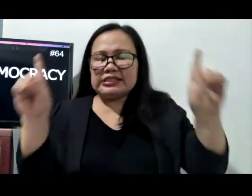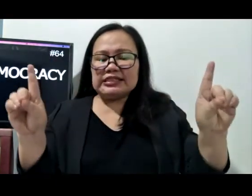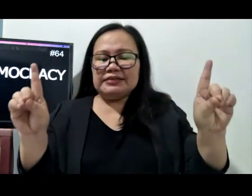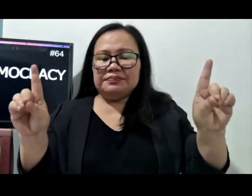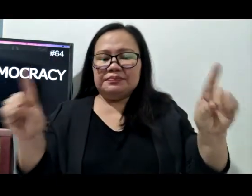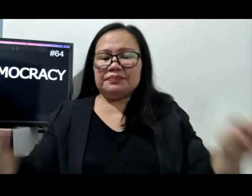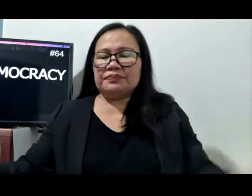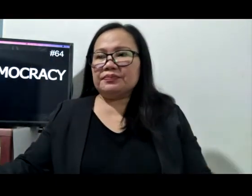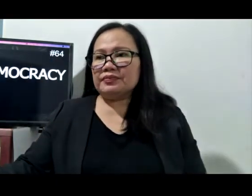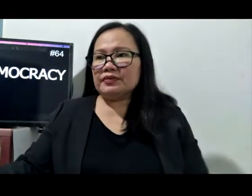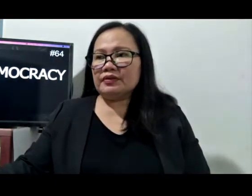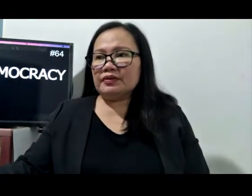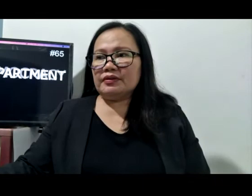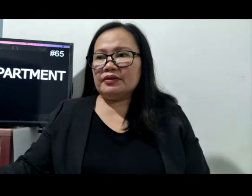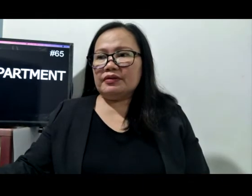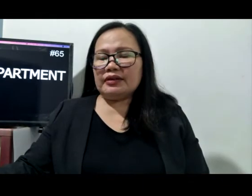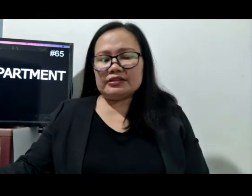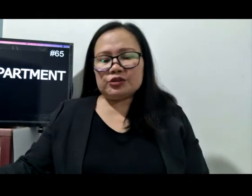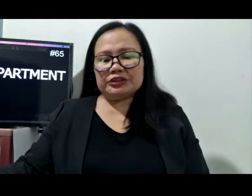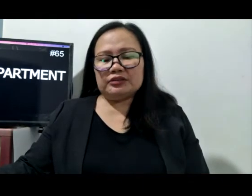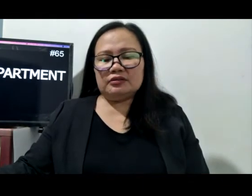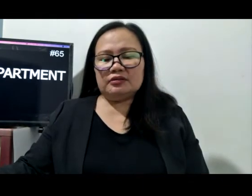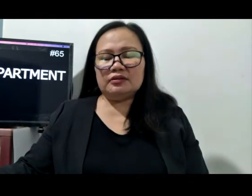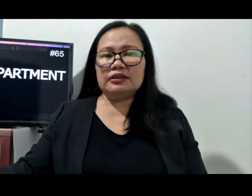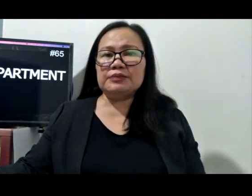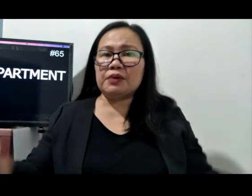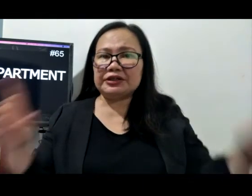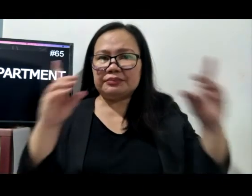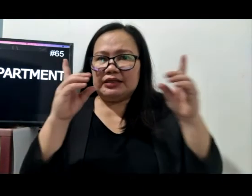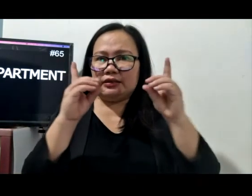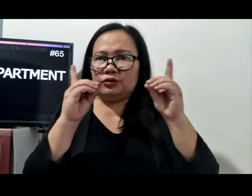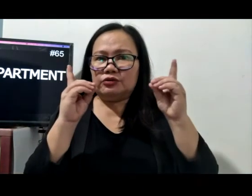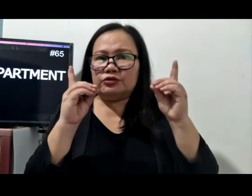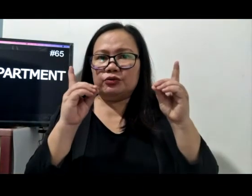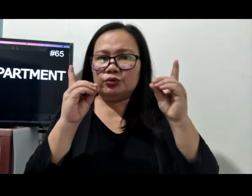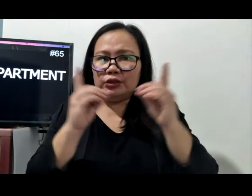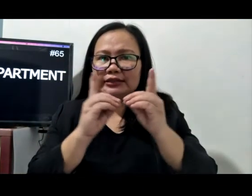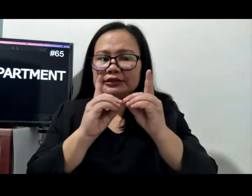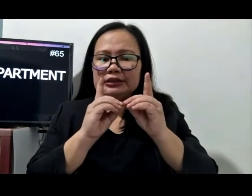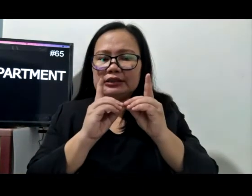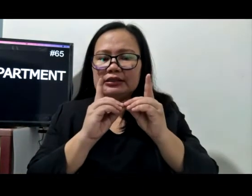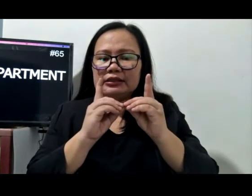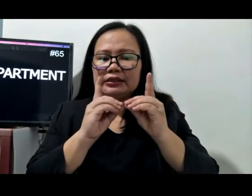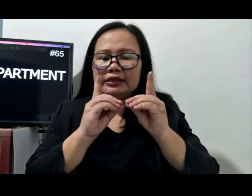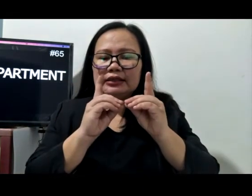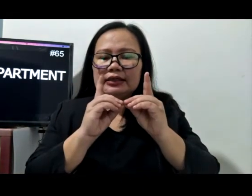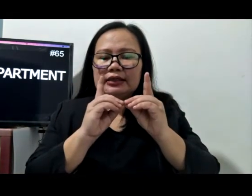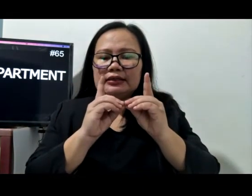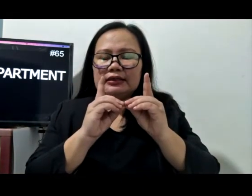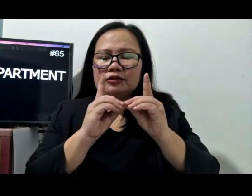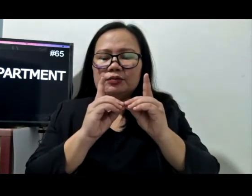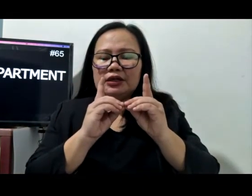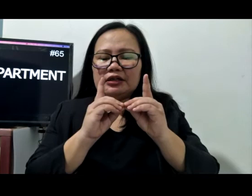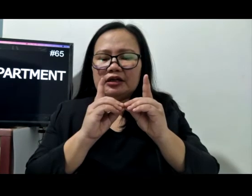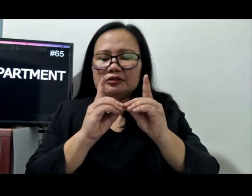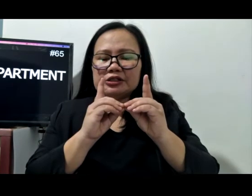democracy. Next word, department. So two letter D, and then you make a